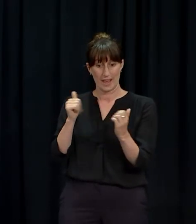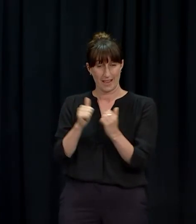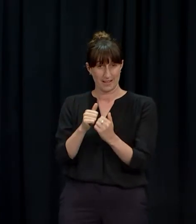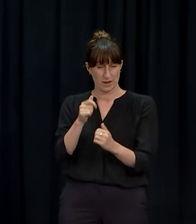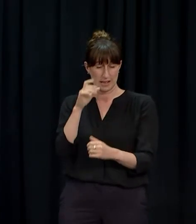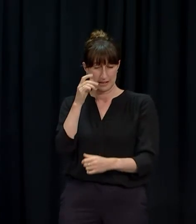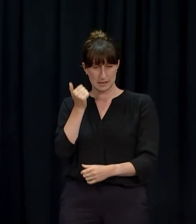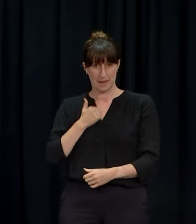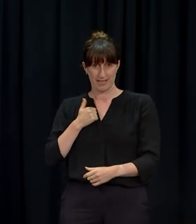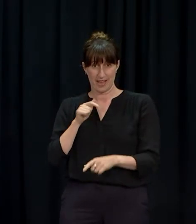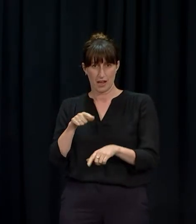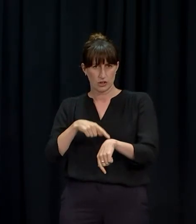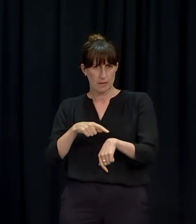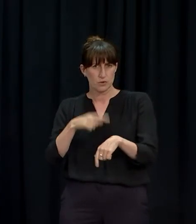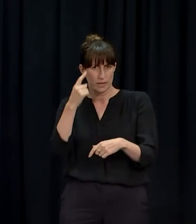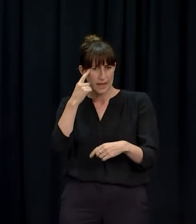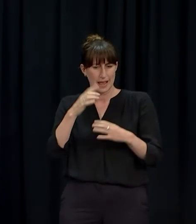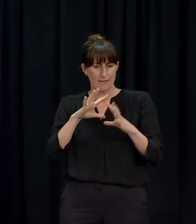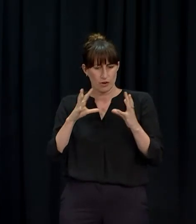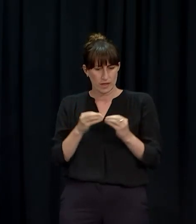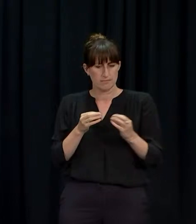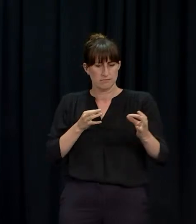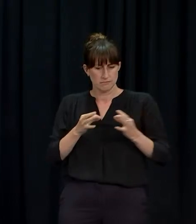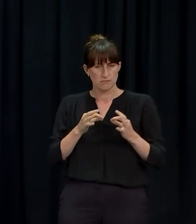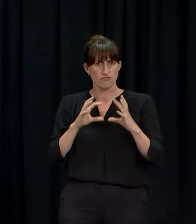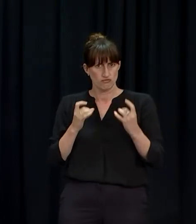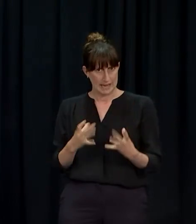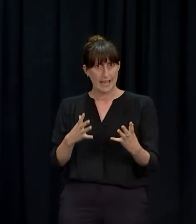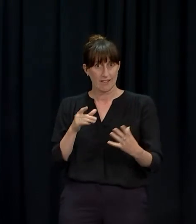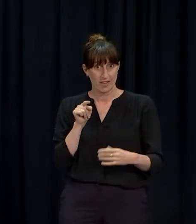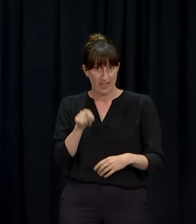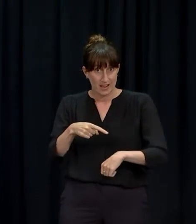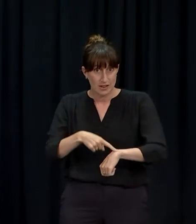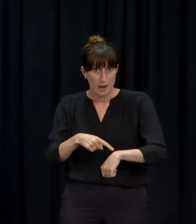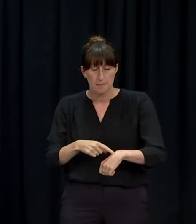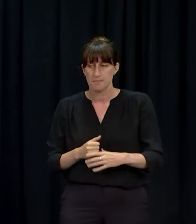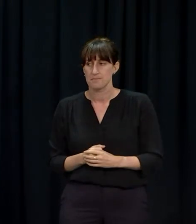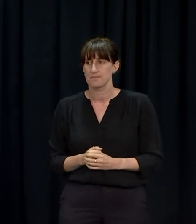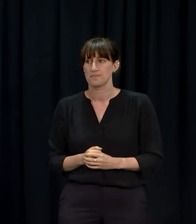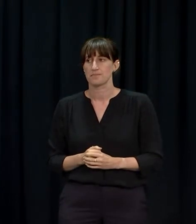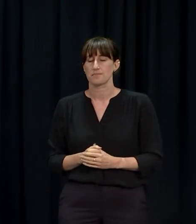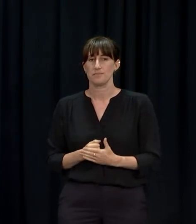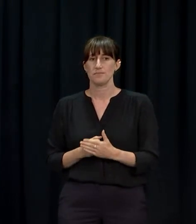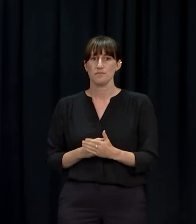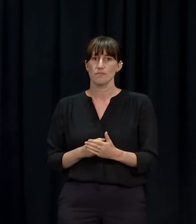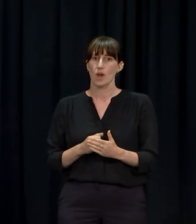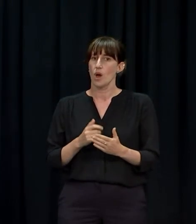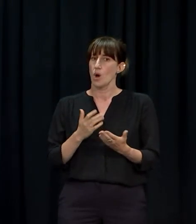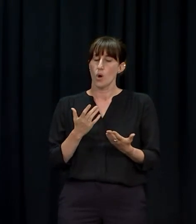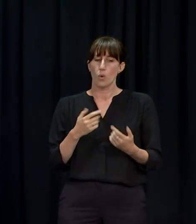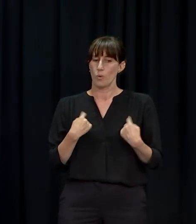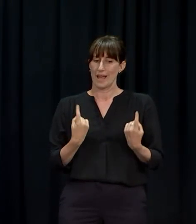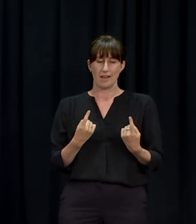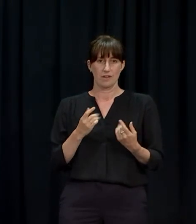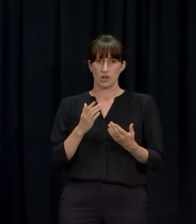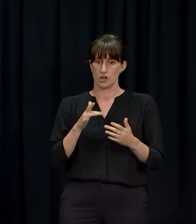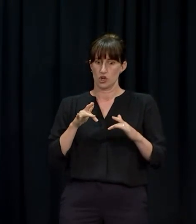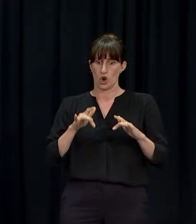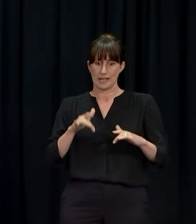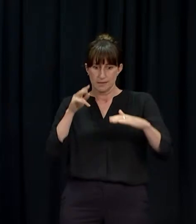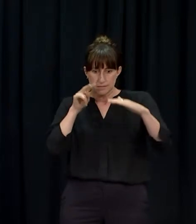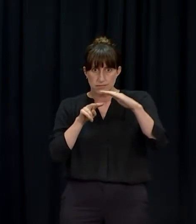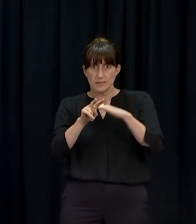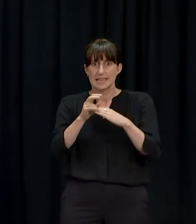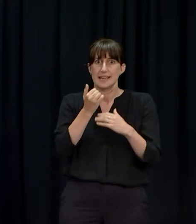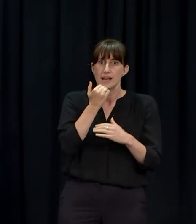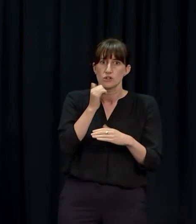Firstly, it is not a foregone conclusion how quickly the Omicron outbreak will spread. And it's really important to note that as